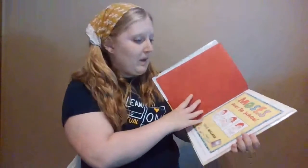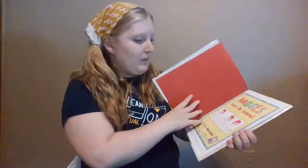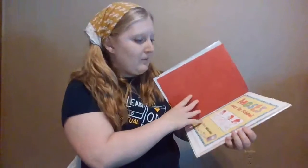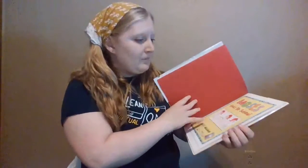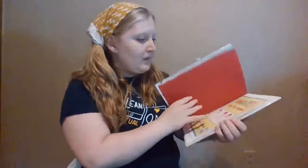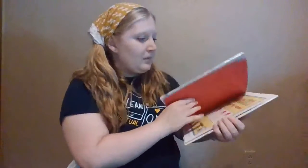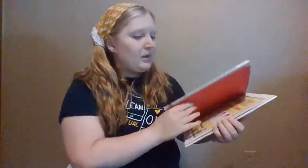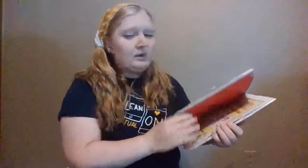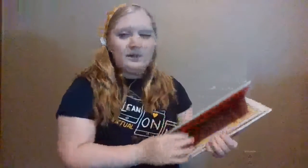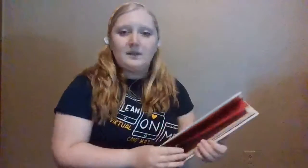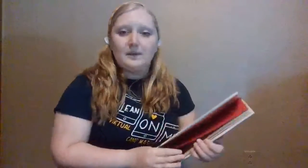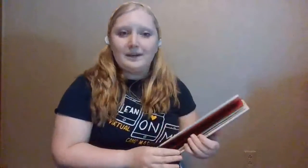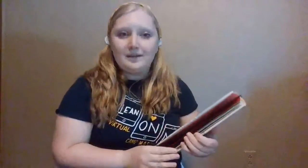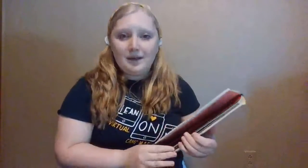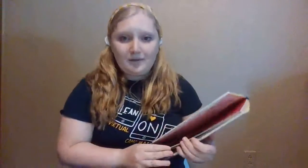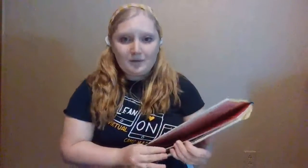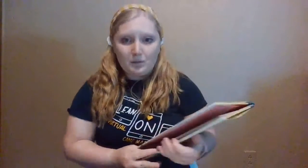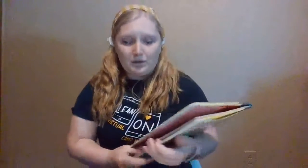about Moses going to deaf school.